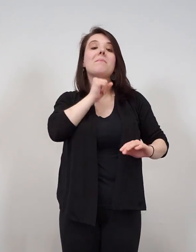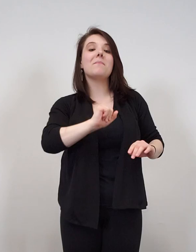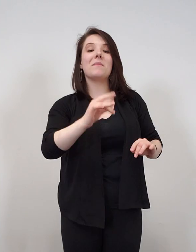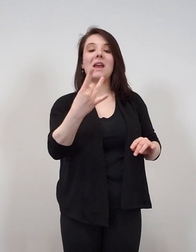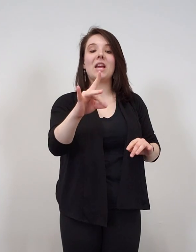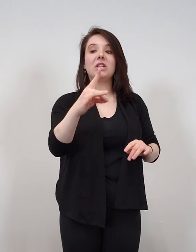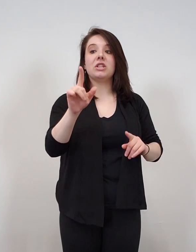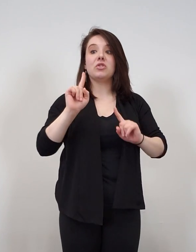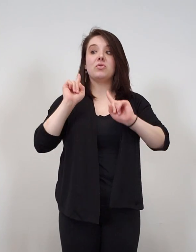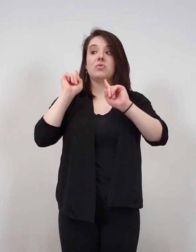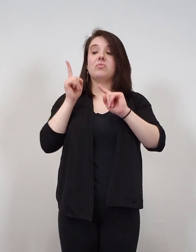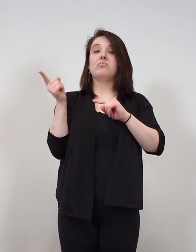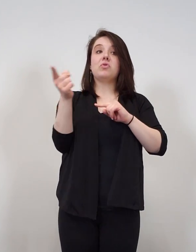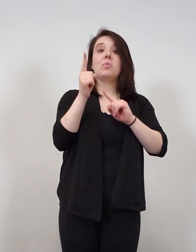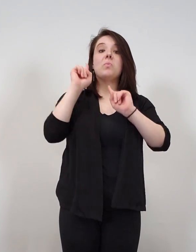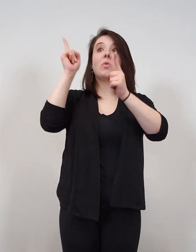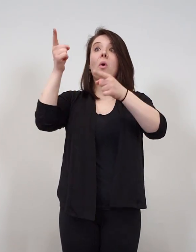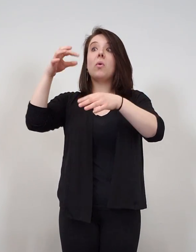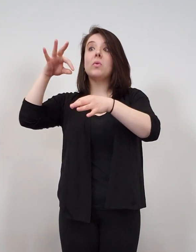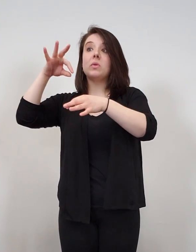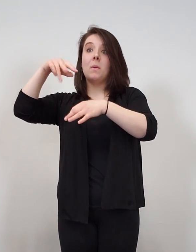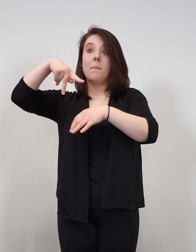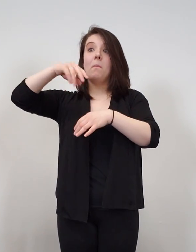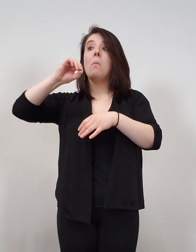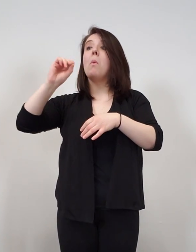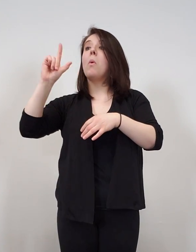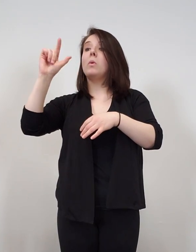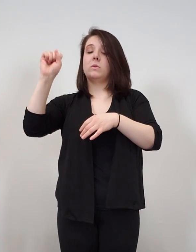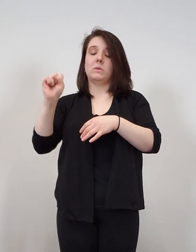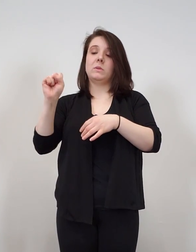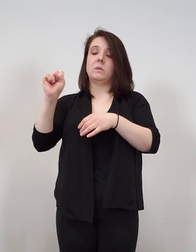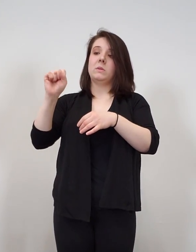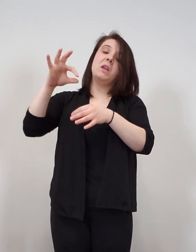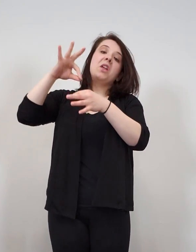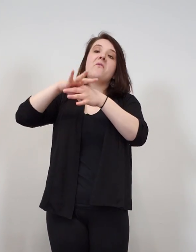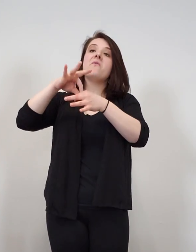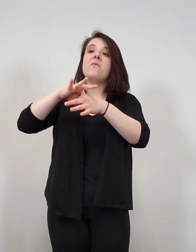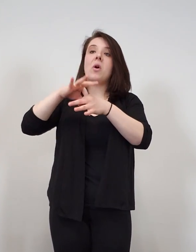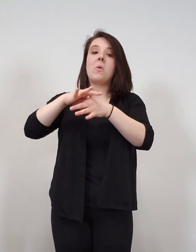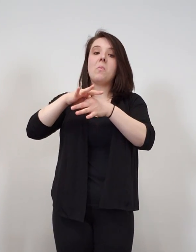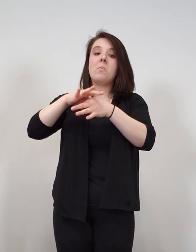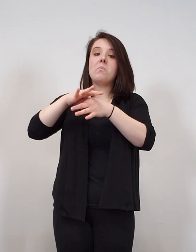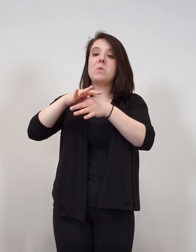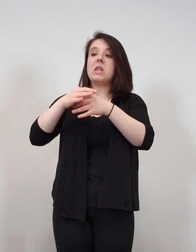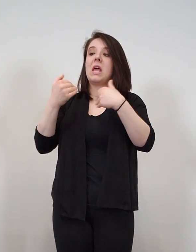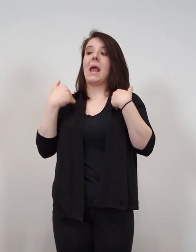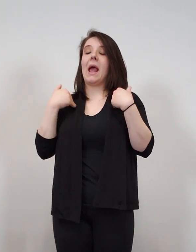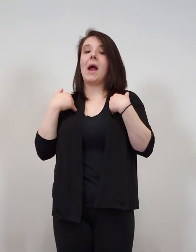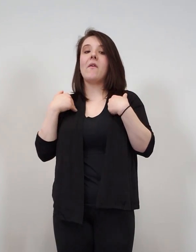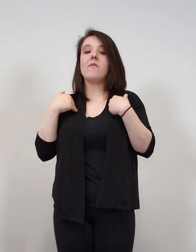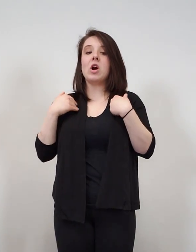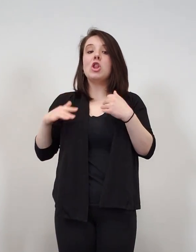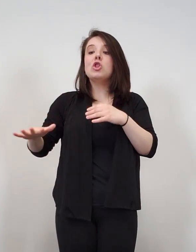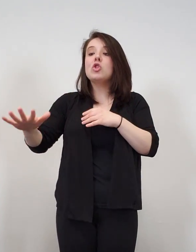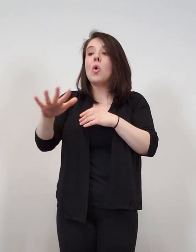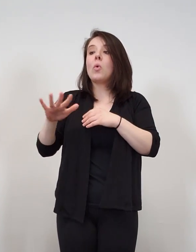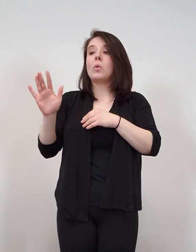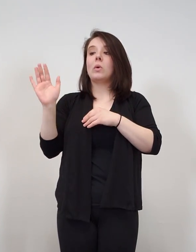something as local as your city and something as large as the President of the United States. You're voting